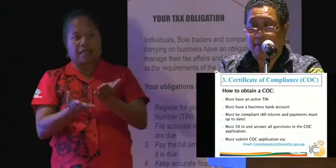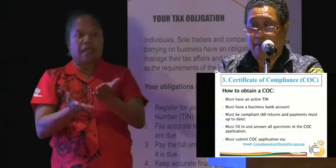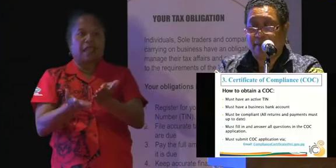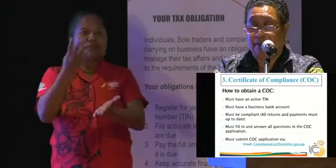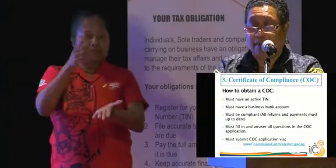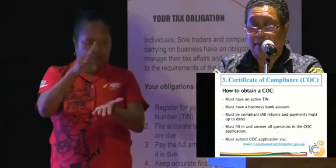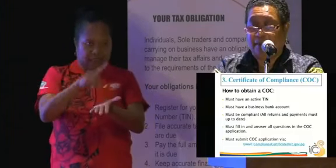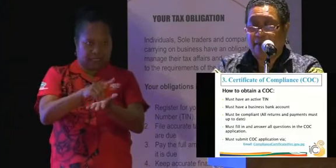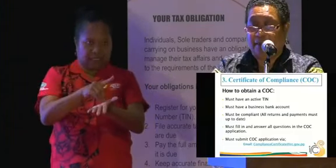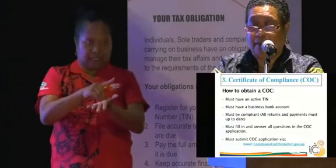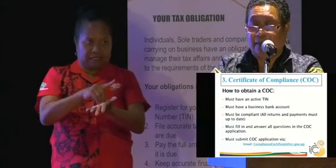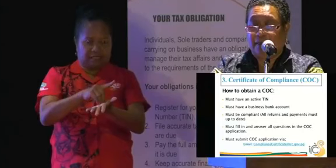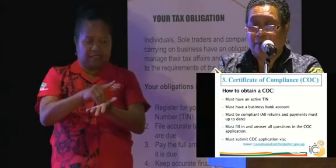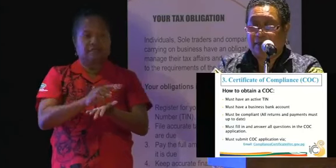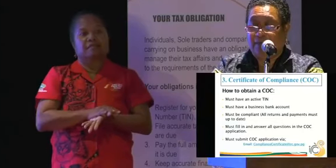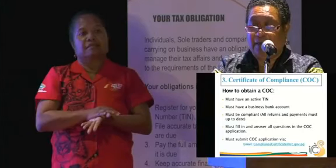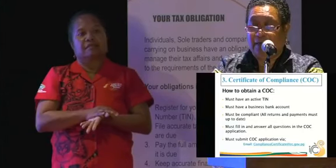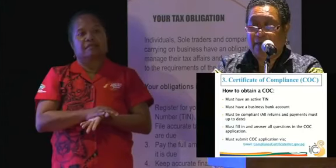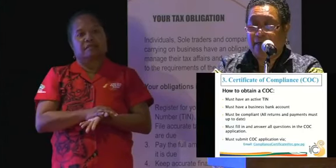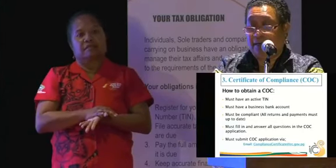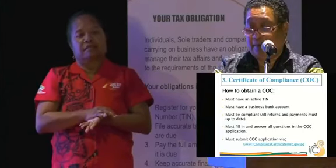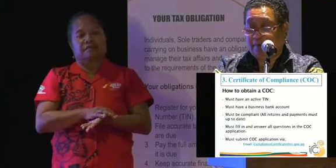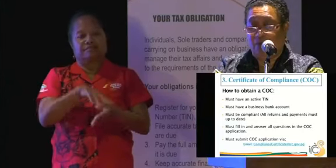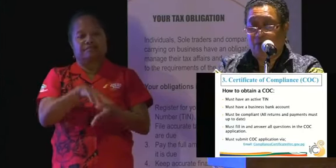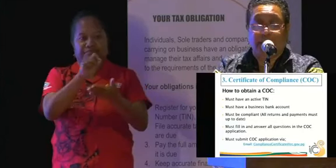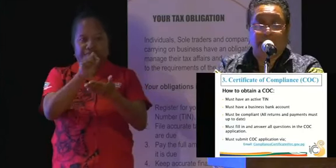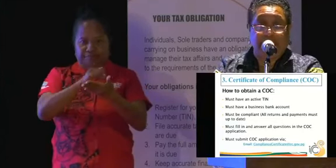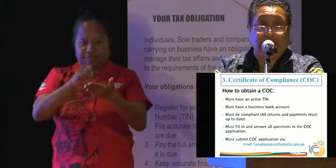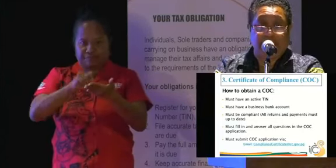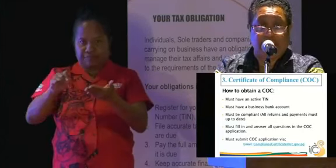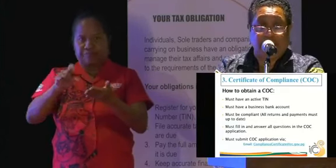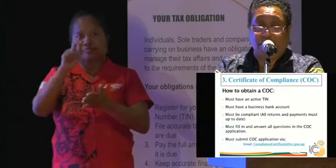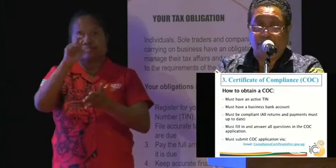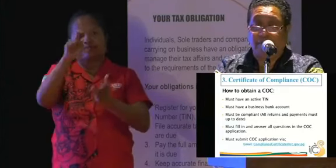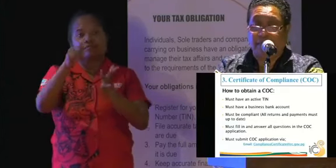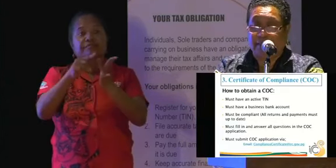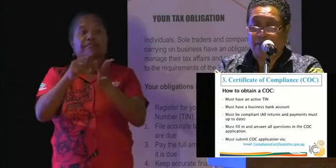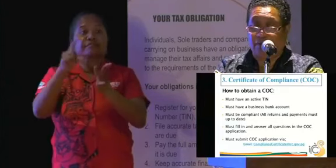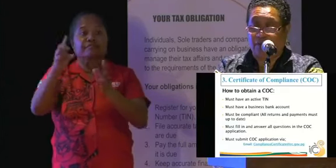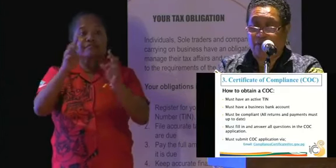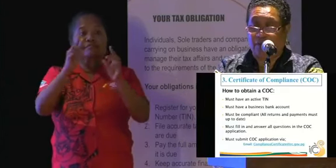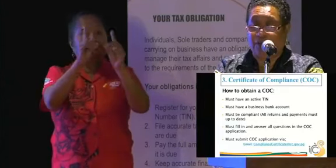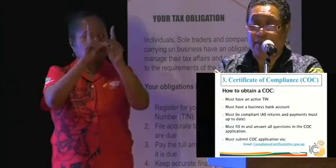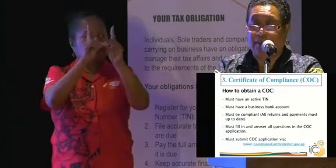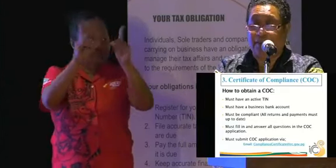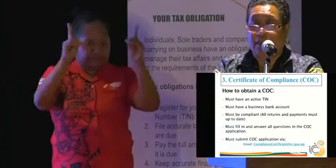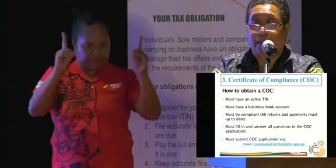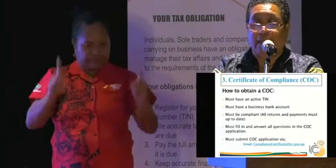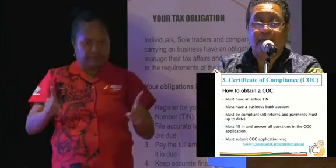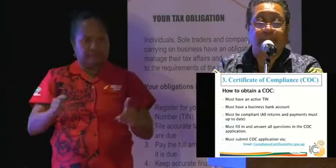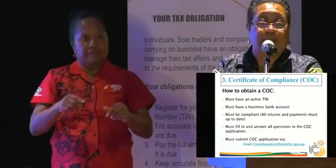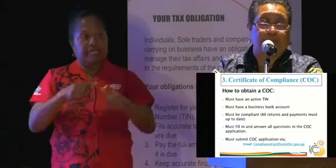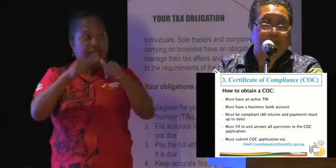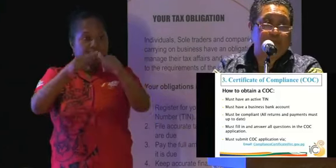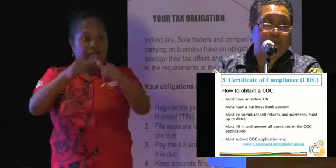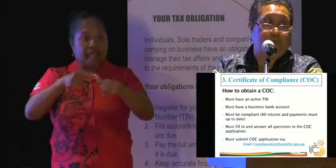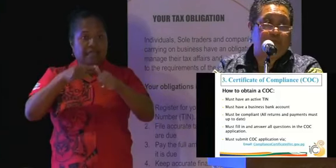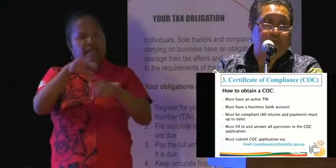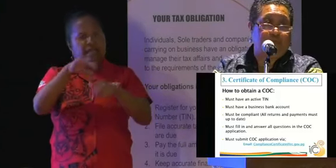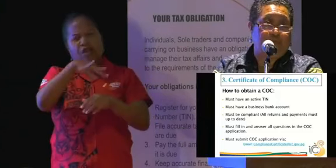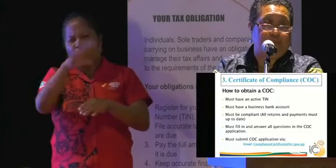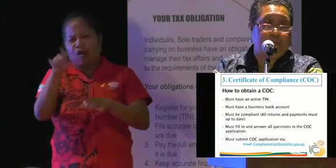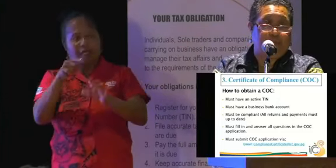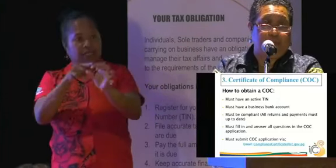date. You must fill in the COC application form, answer all the questions, and that